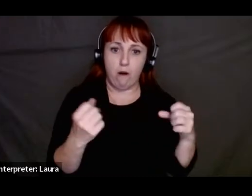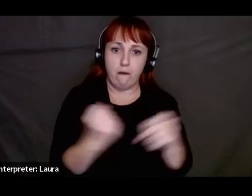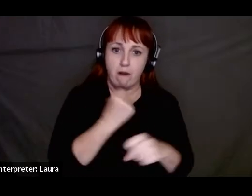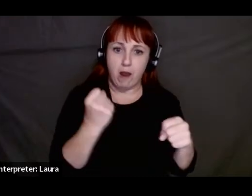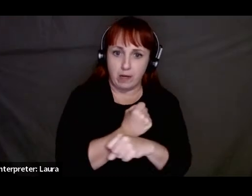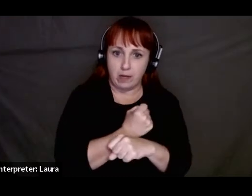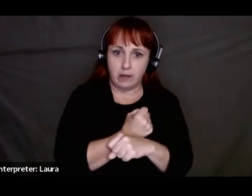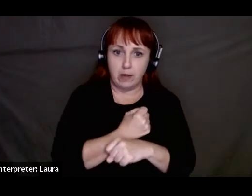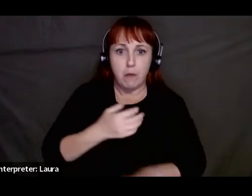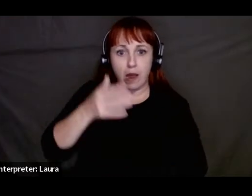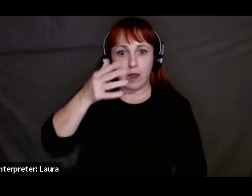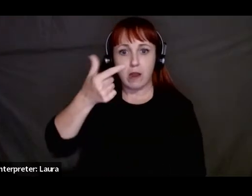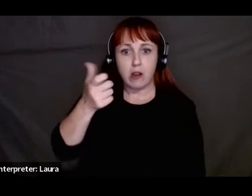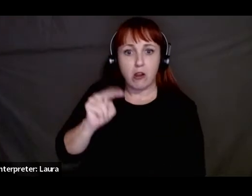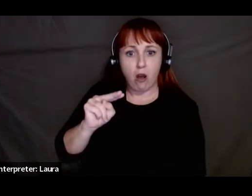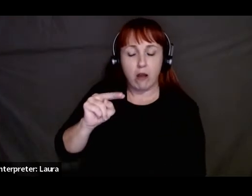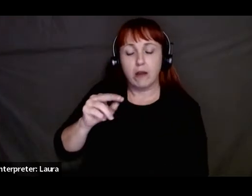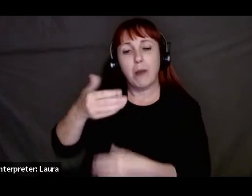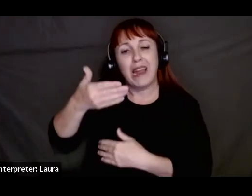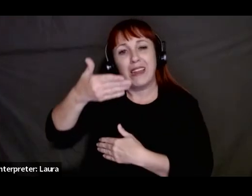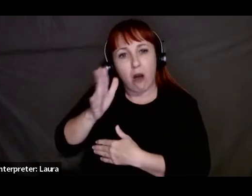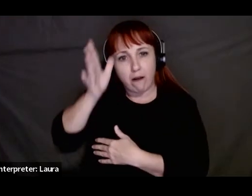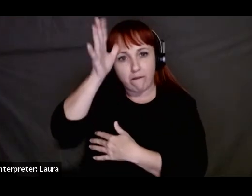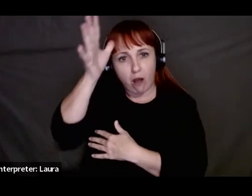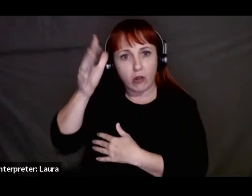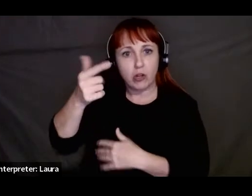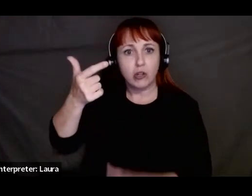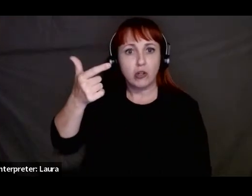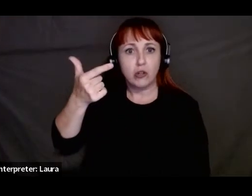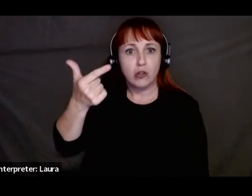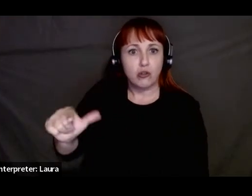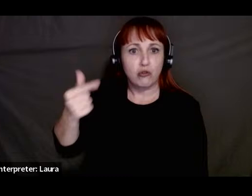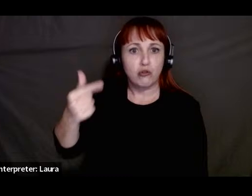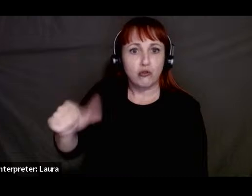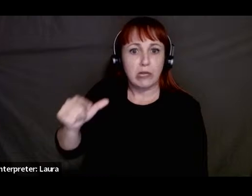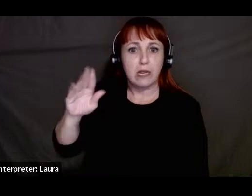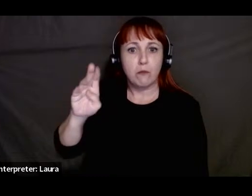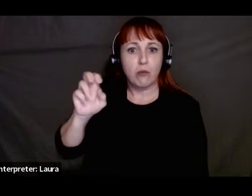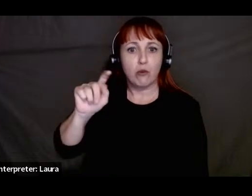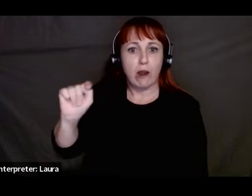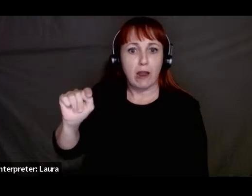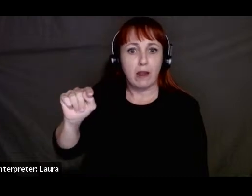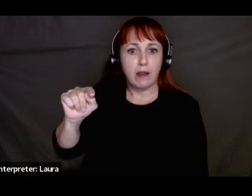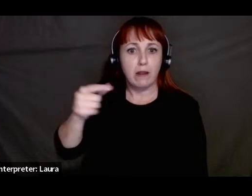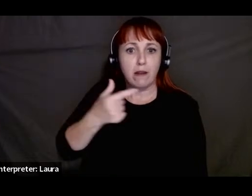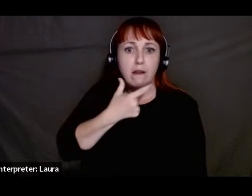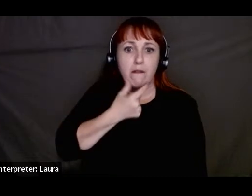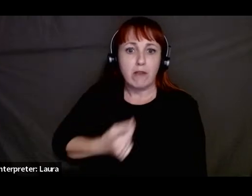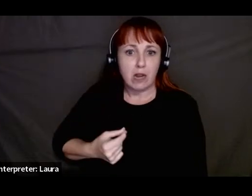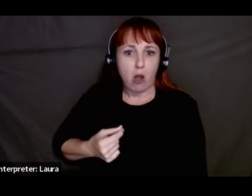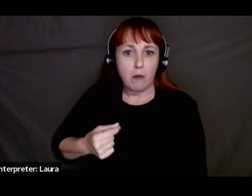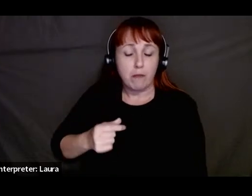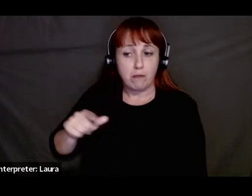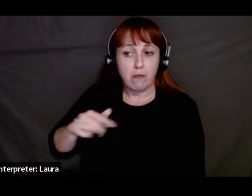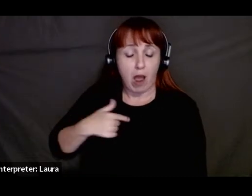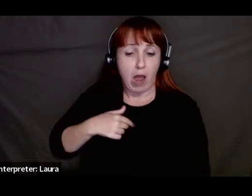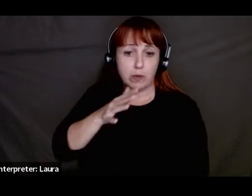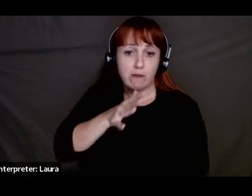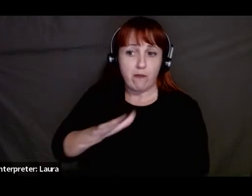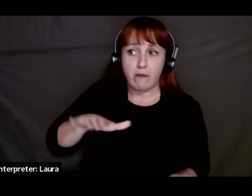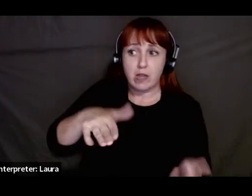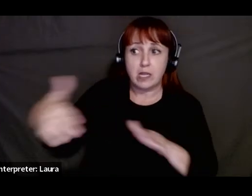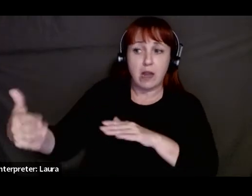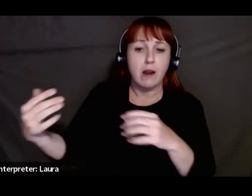My godfather was a Green Beret in Vietnam. He died when I was 5 years old because of Agent Orange poisoning.